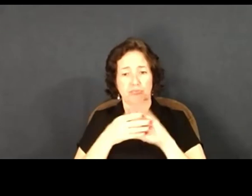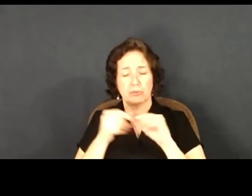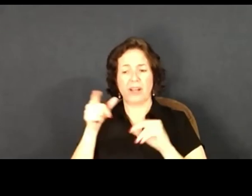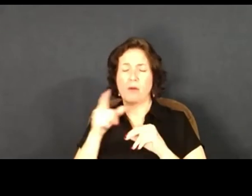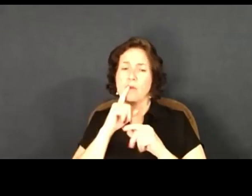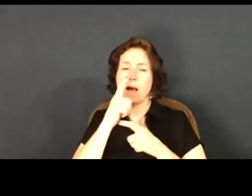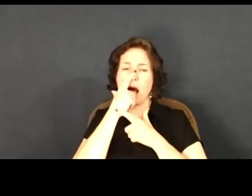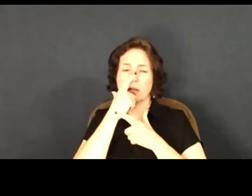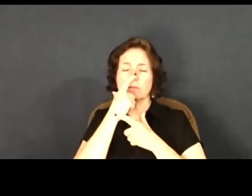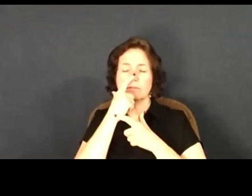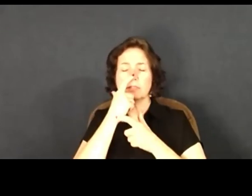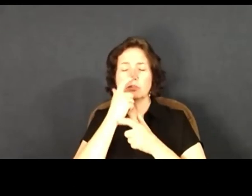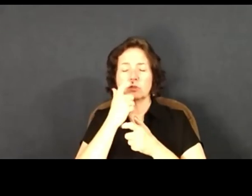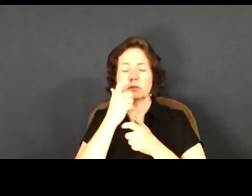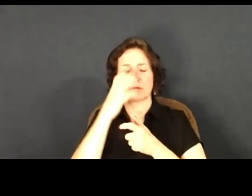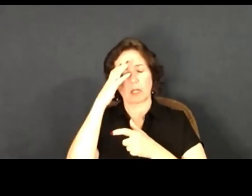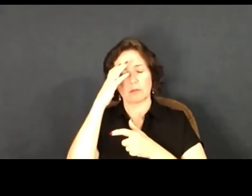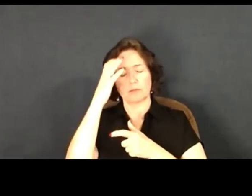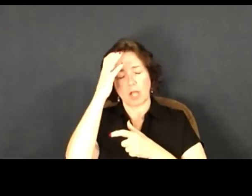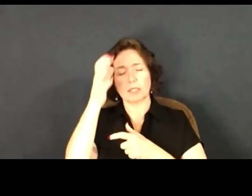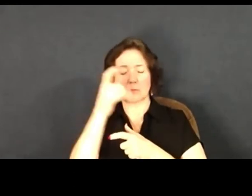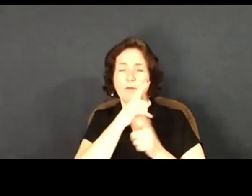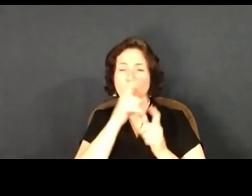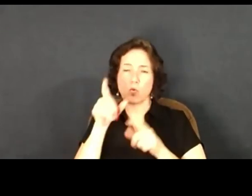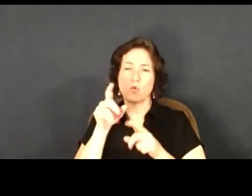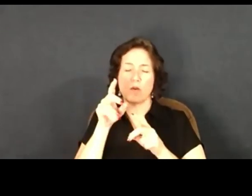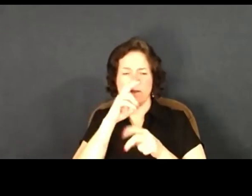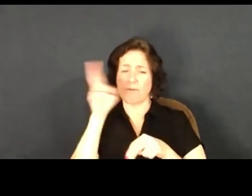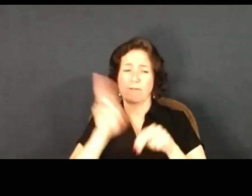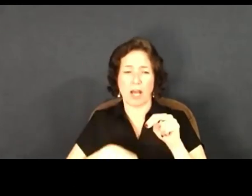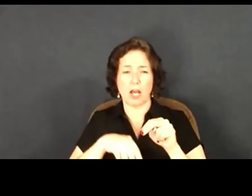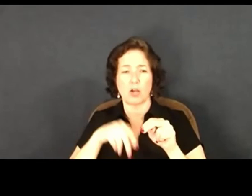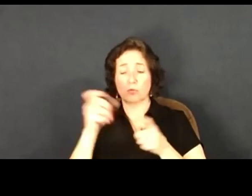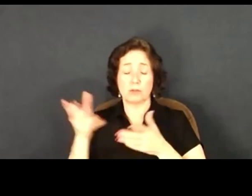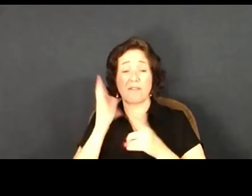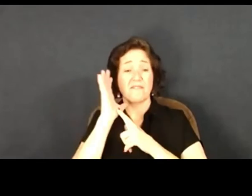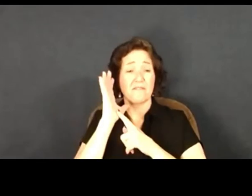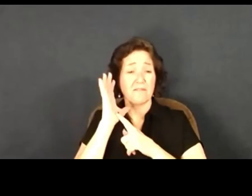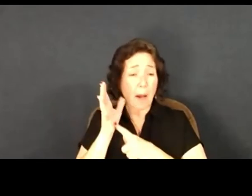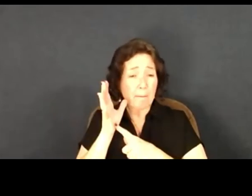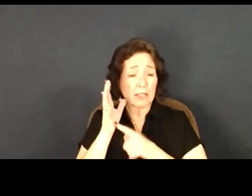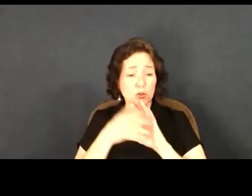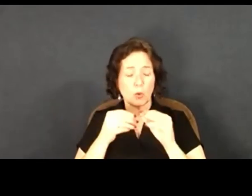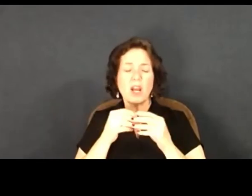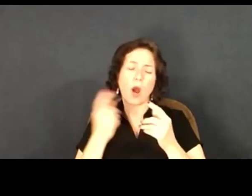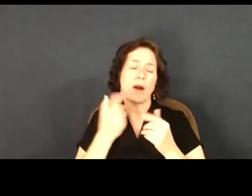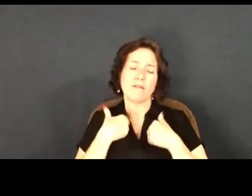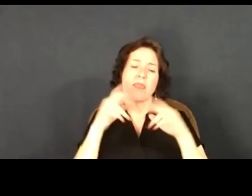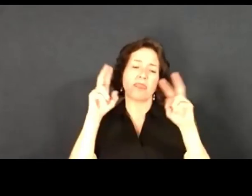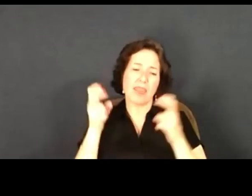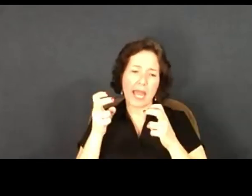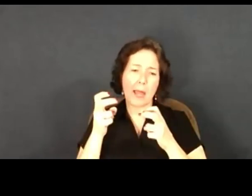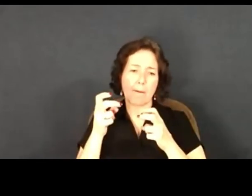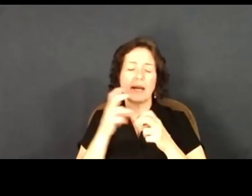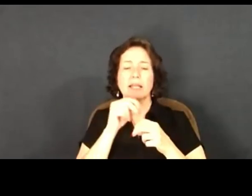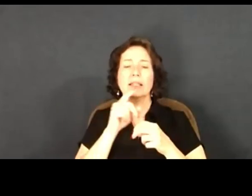interesting concept and they're fun to go see. Got to come up with your 5-minute story that has a theme and it has to have happened